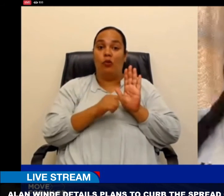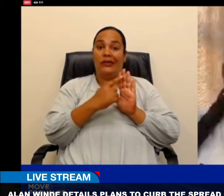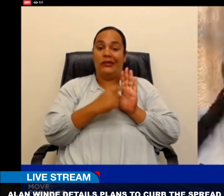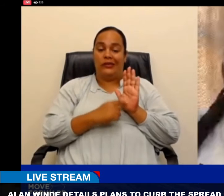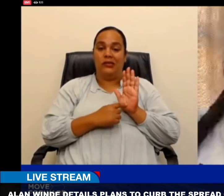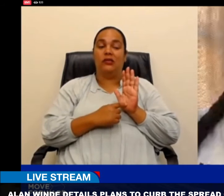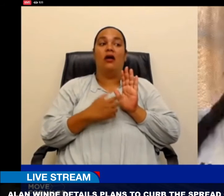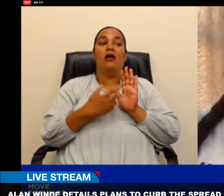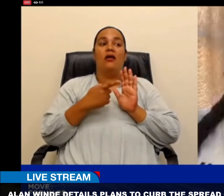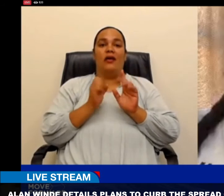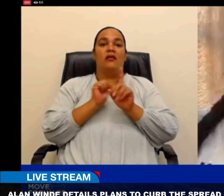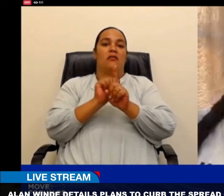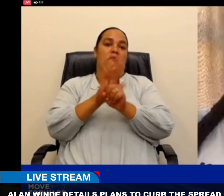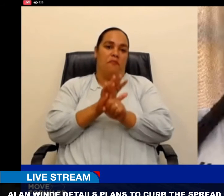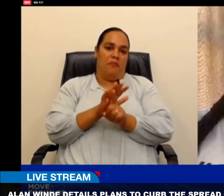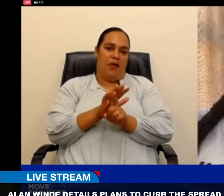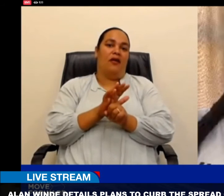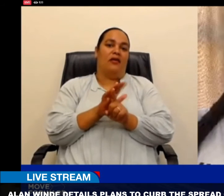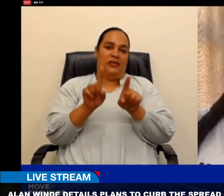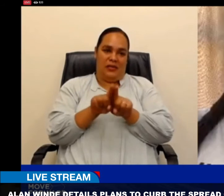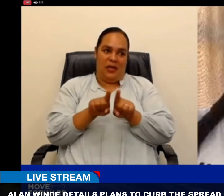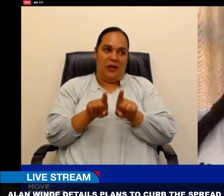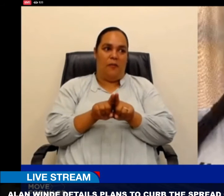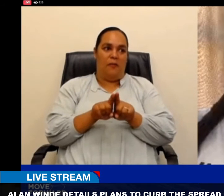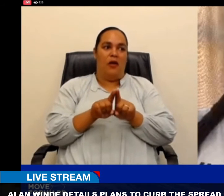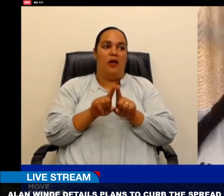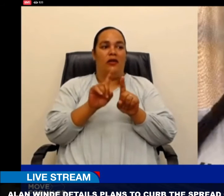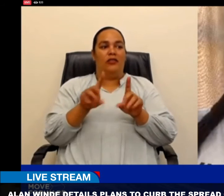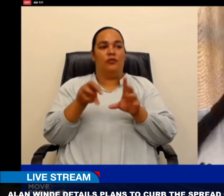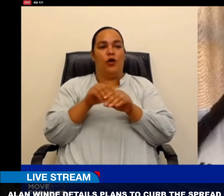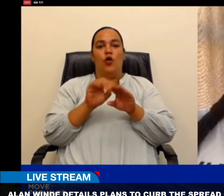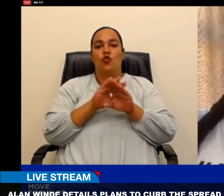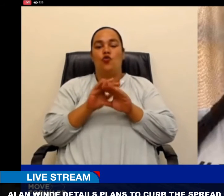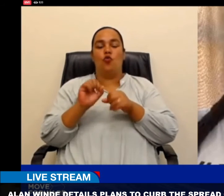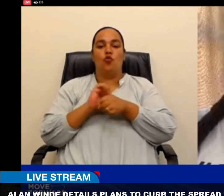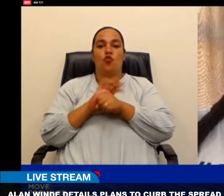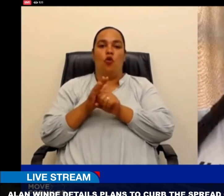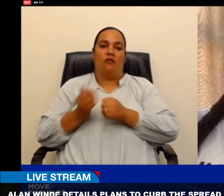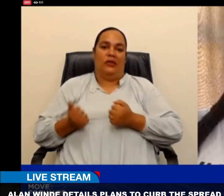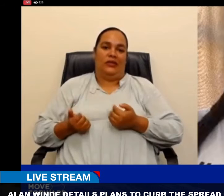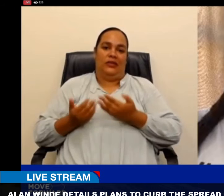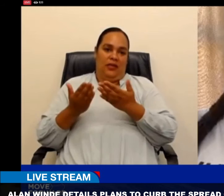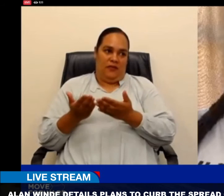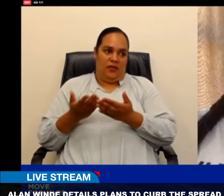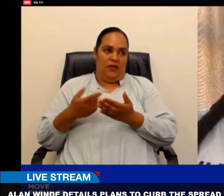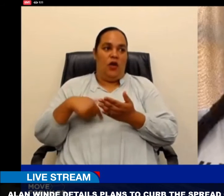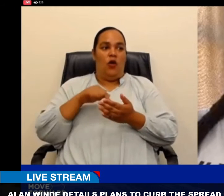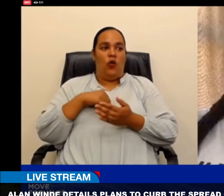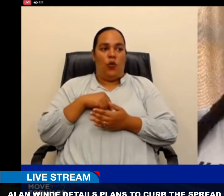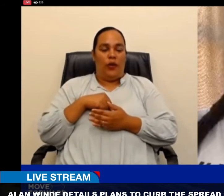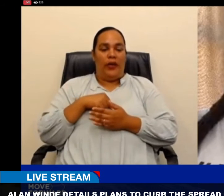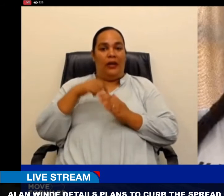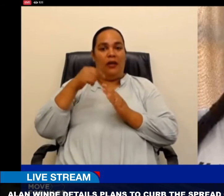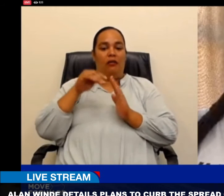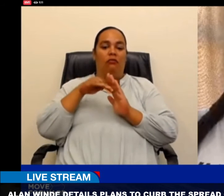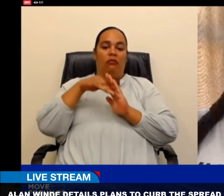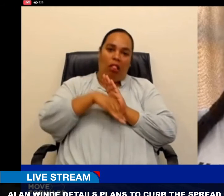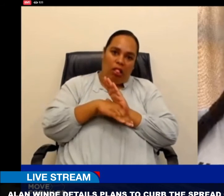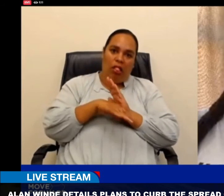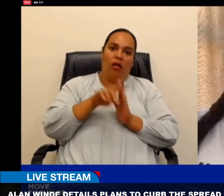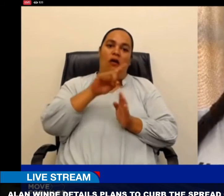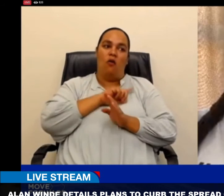was impacted in regards to, as part of the non-COVID services, where we took a dip because of the